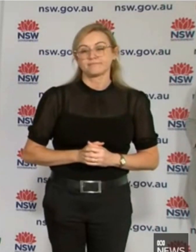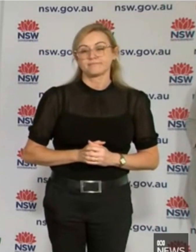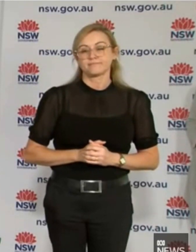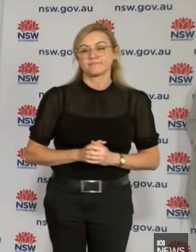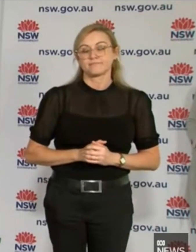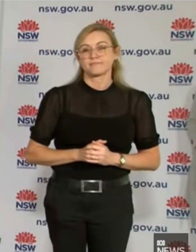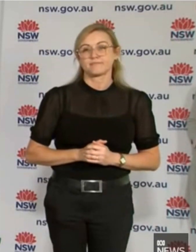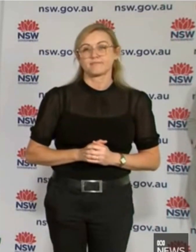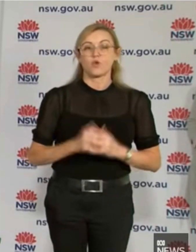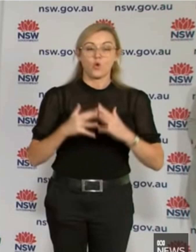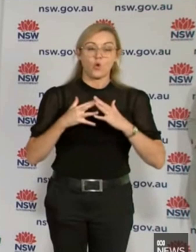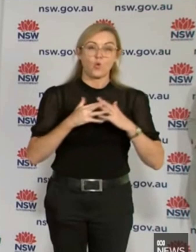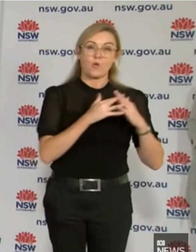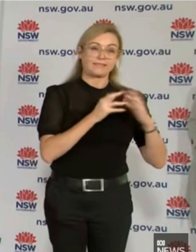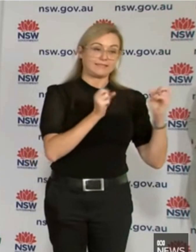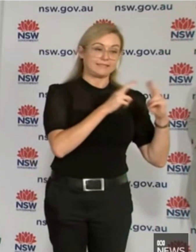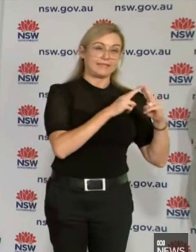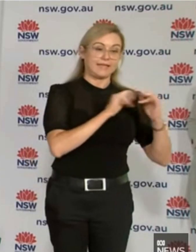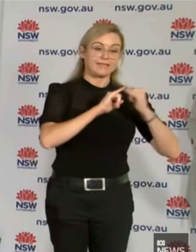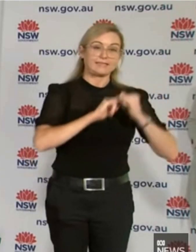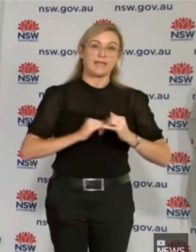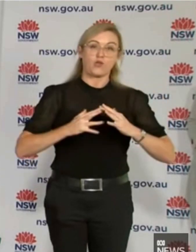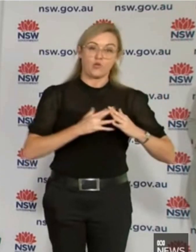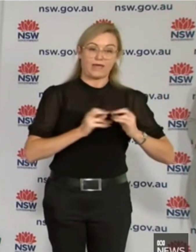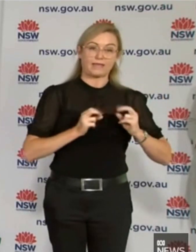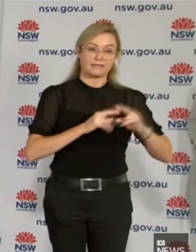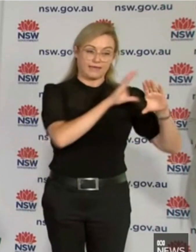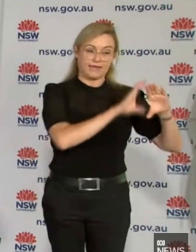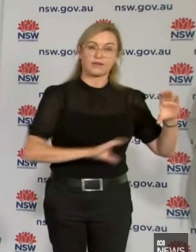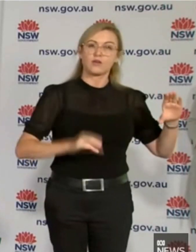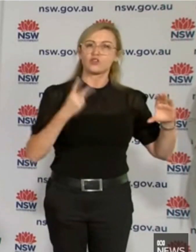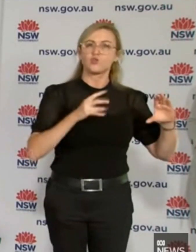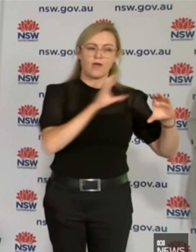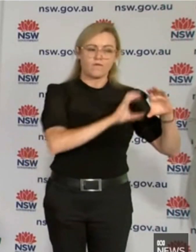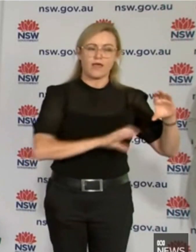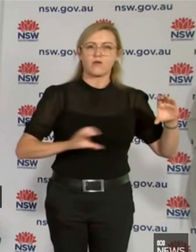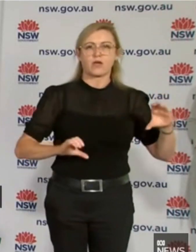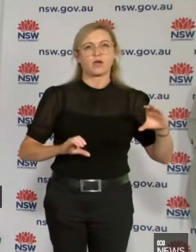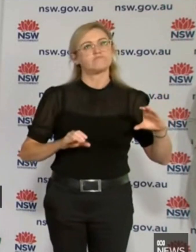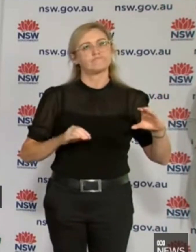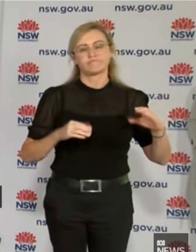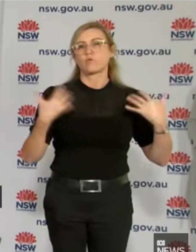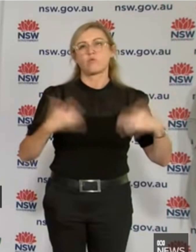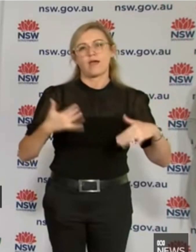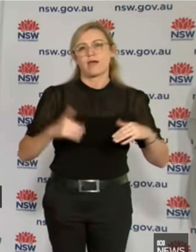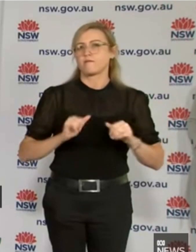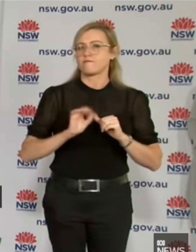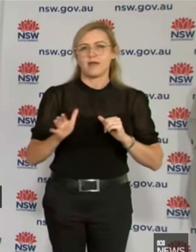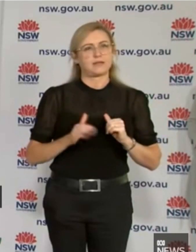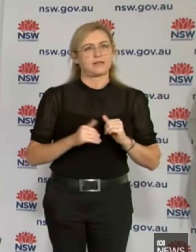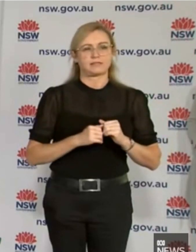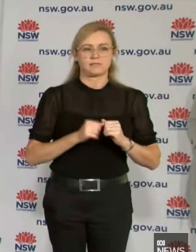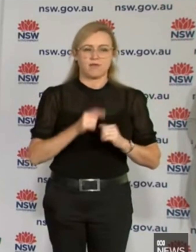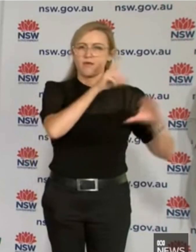the community in Western Sydney and South West Sydney really are doing a very, very good job in terms of being vaccinated and just following